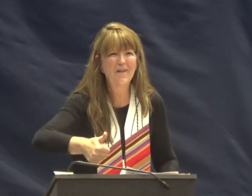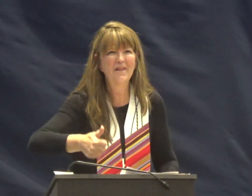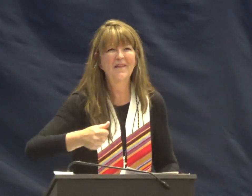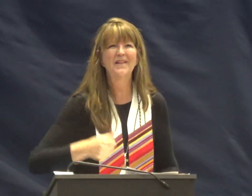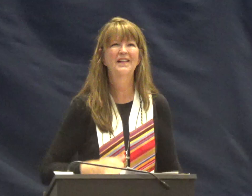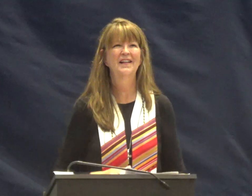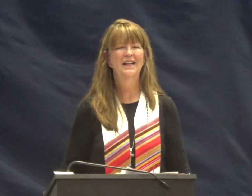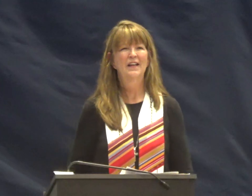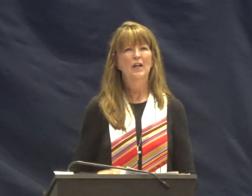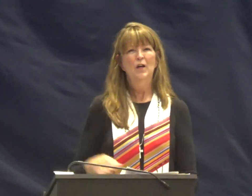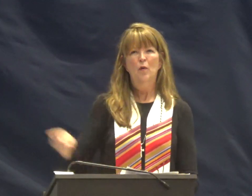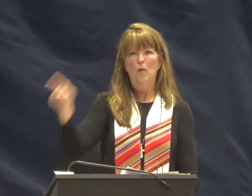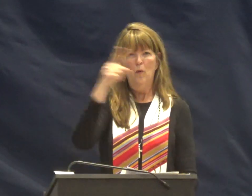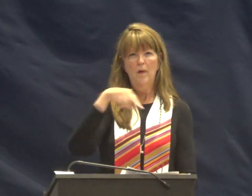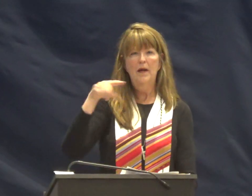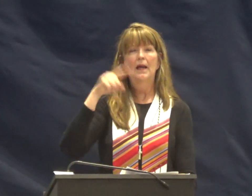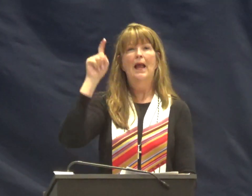whatever you and I will do tomorrow,